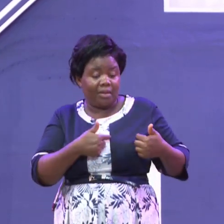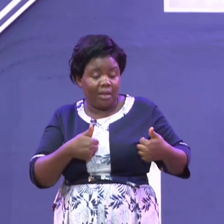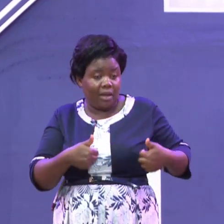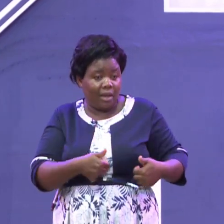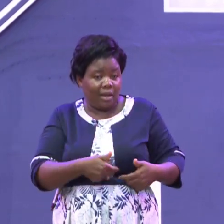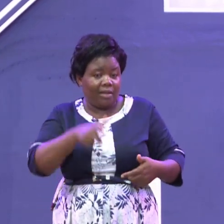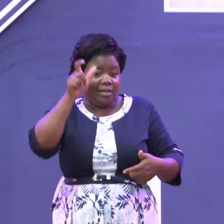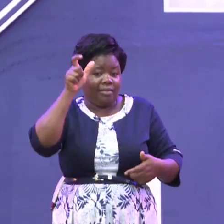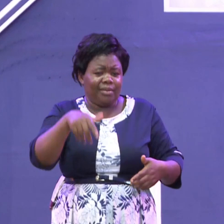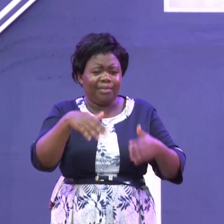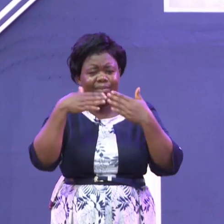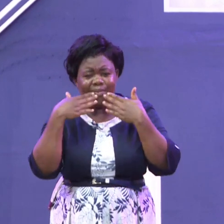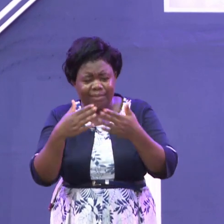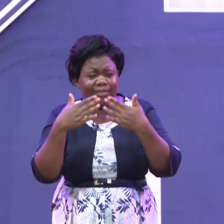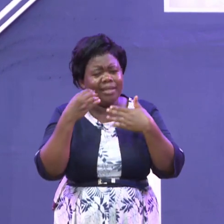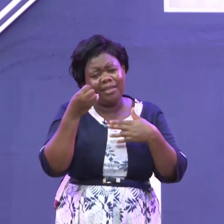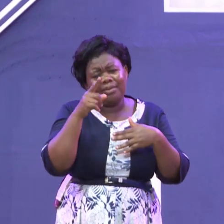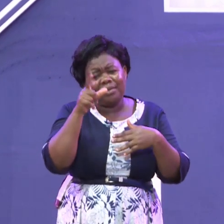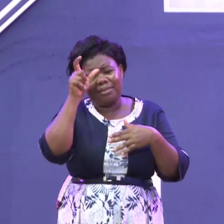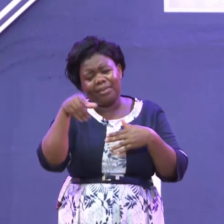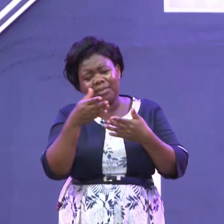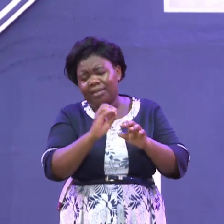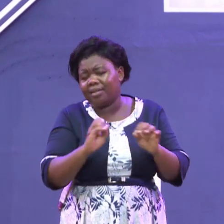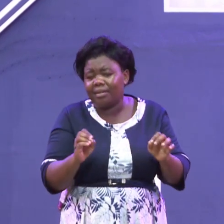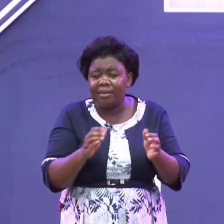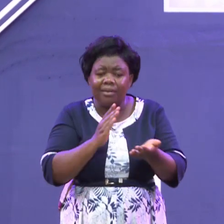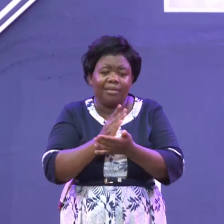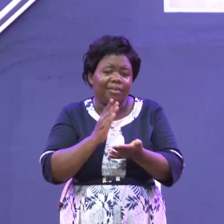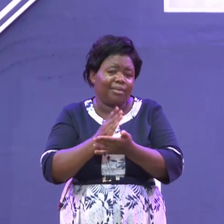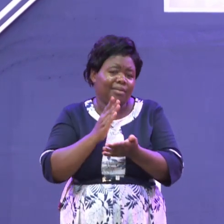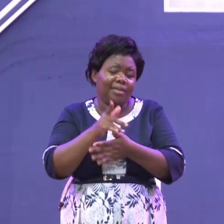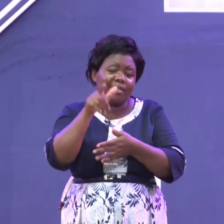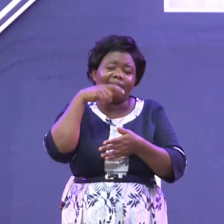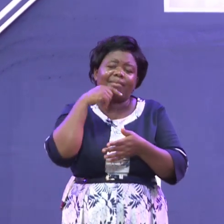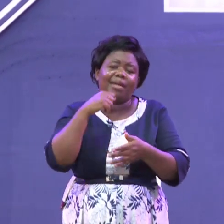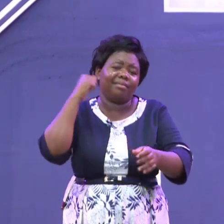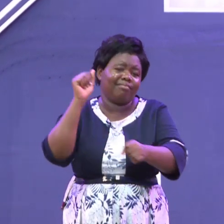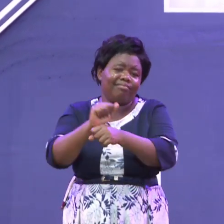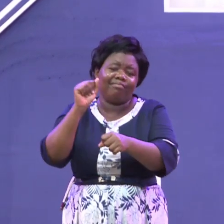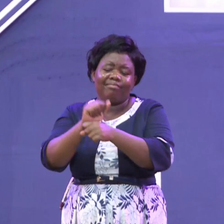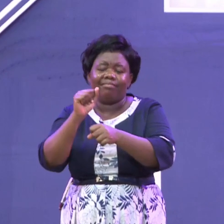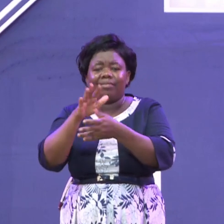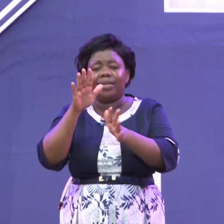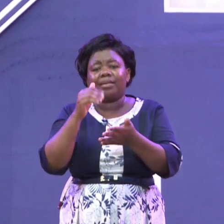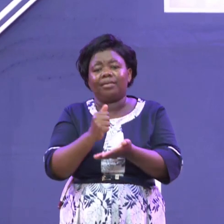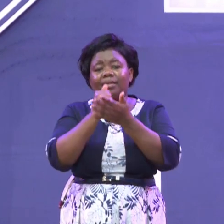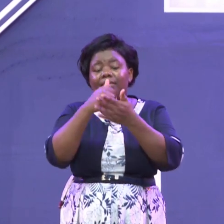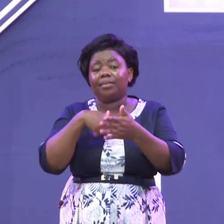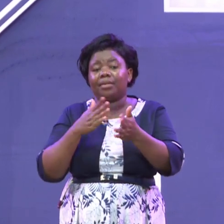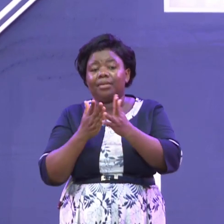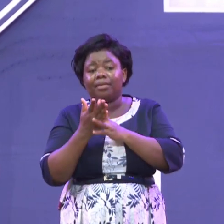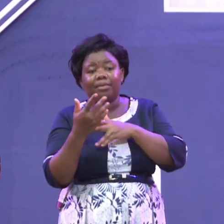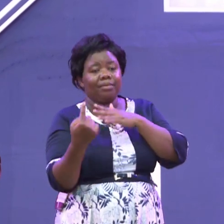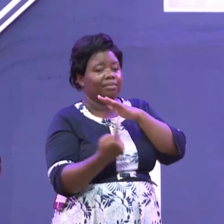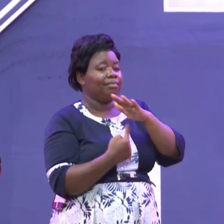ng'omuntu oyo musiima n'ogasinga teyali gundi. Mu butuufu omusajja yakola nnyo kola ki okunzijja mu kizibu kino. Ekyo kye